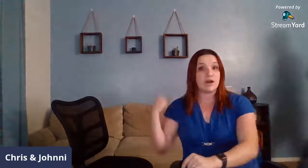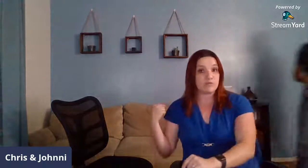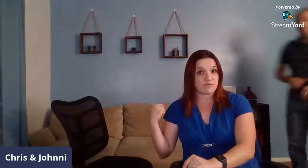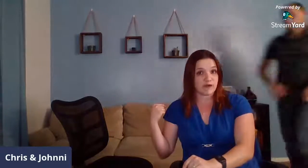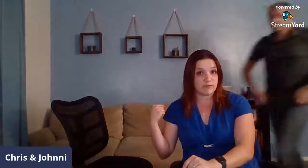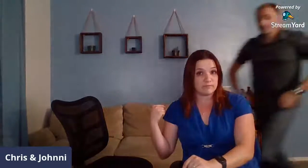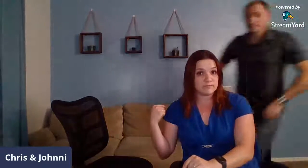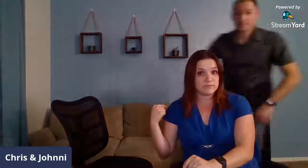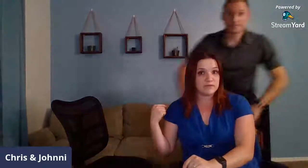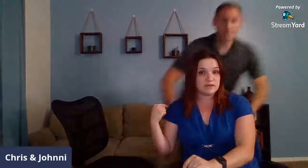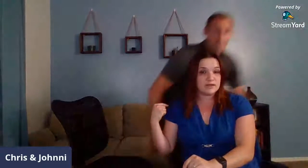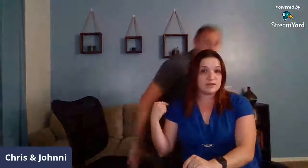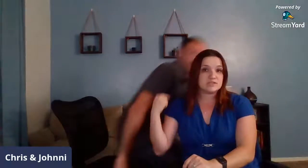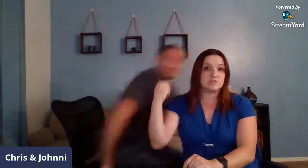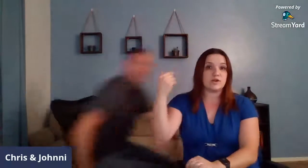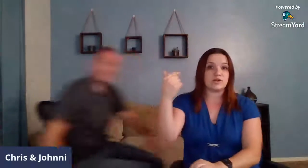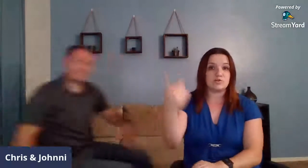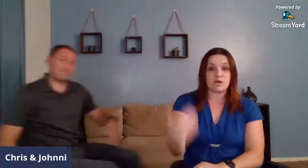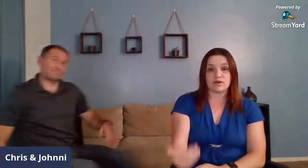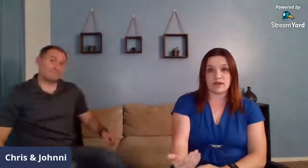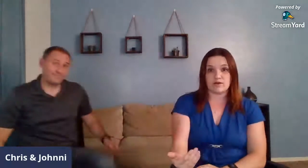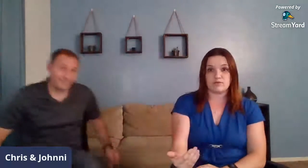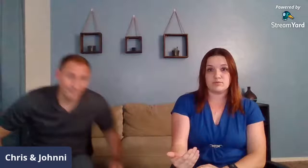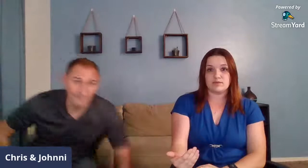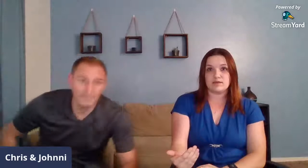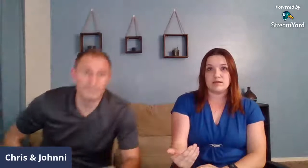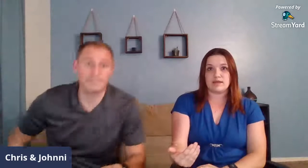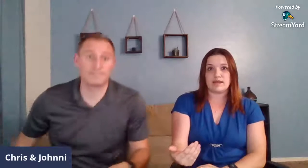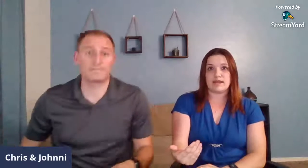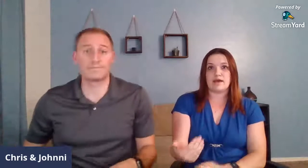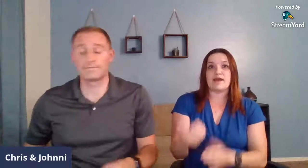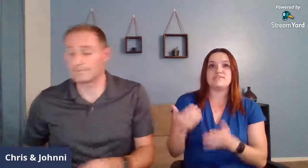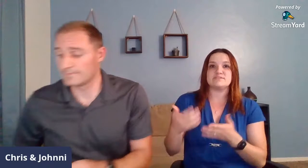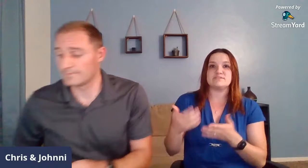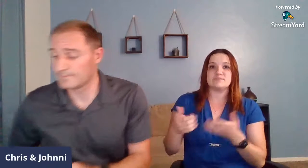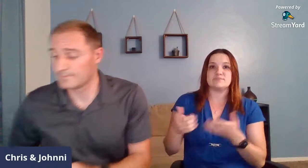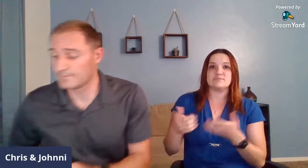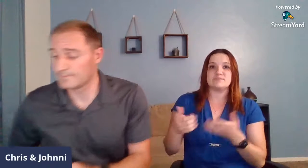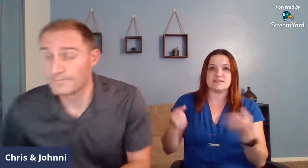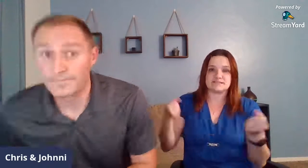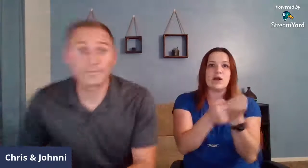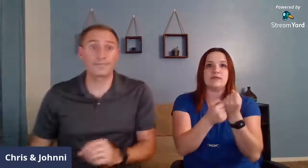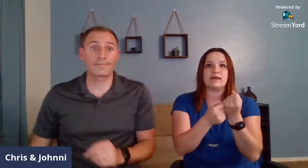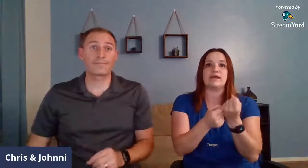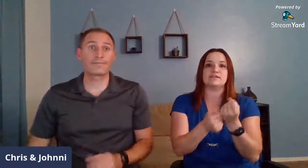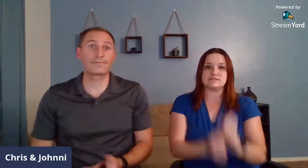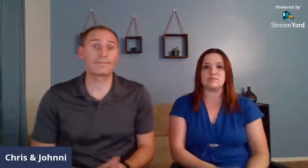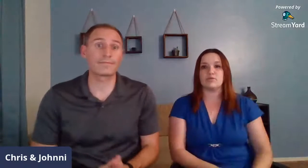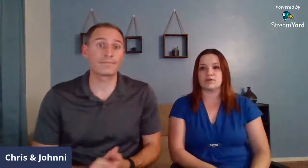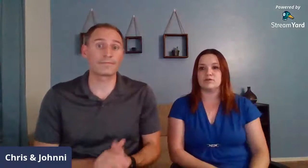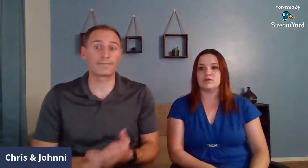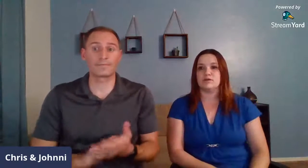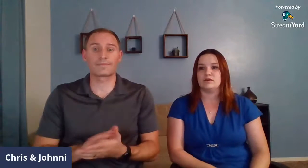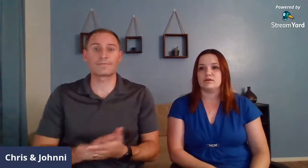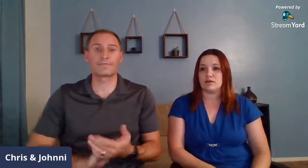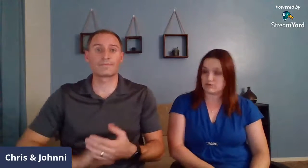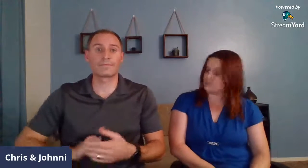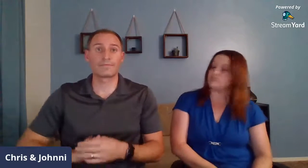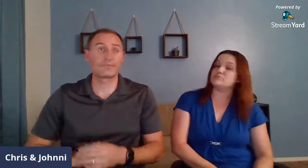come from to where you are now, and have somebody that's going to really help and support you.